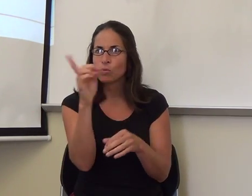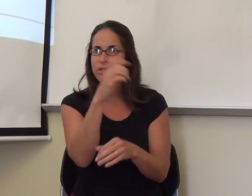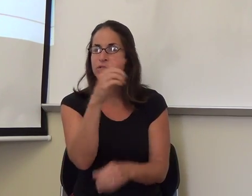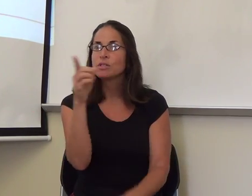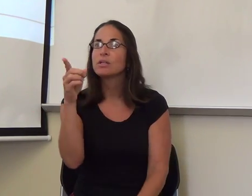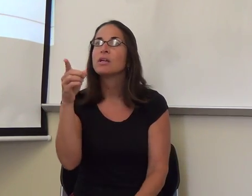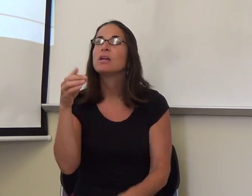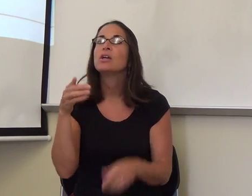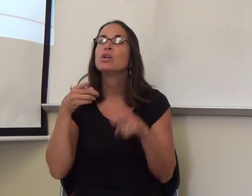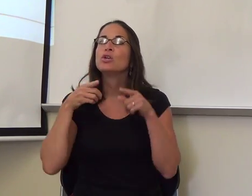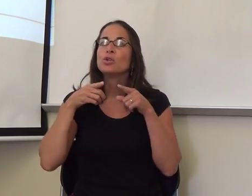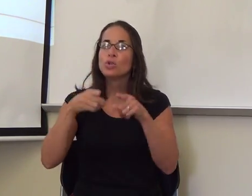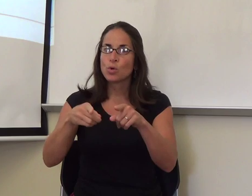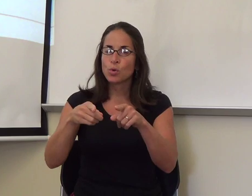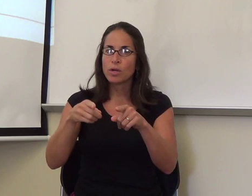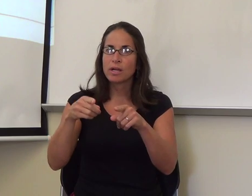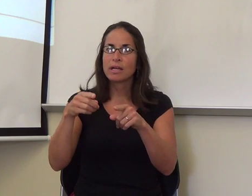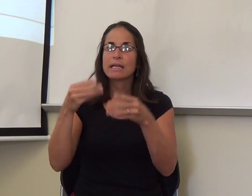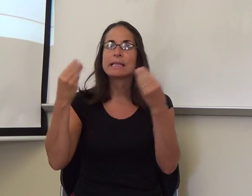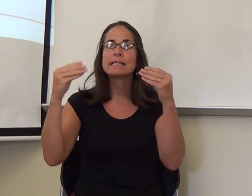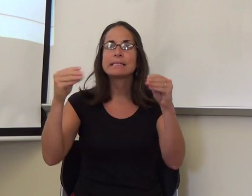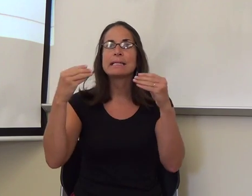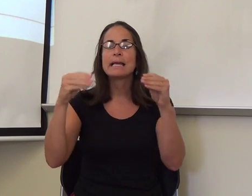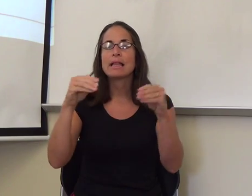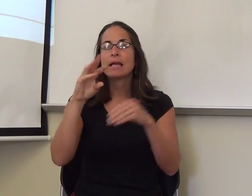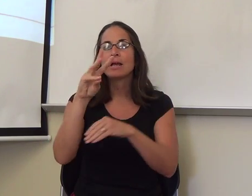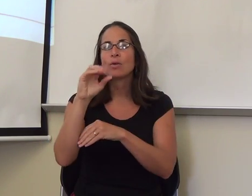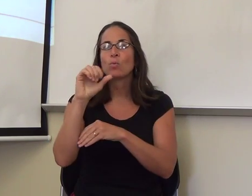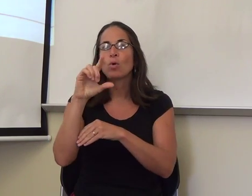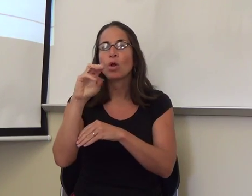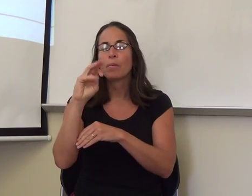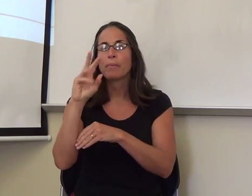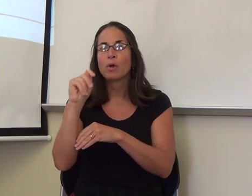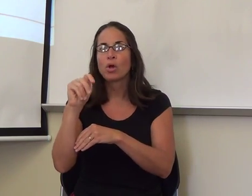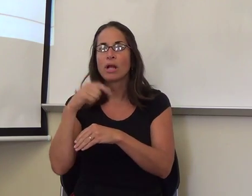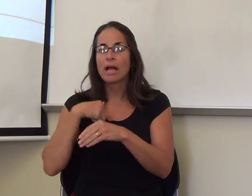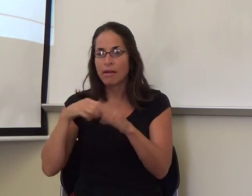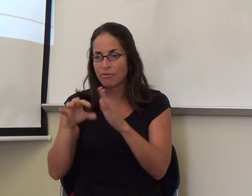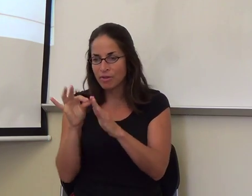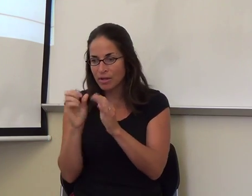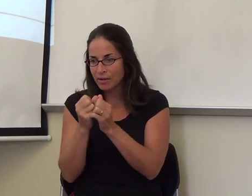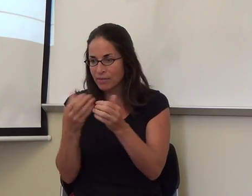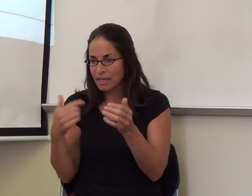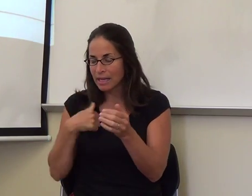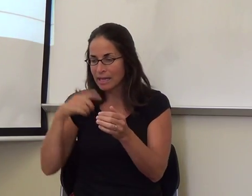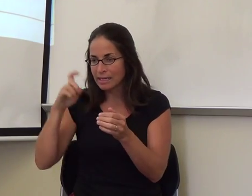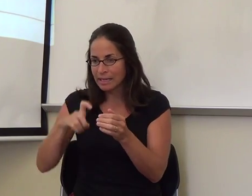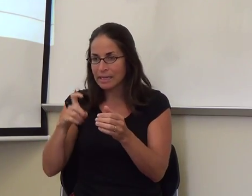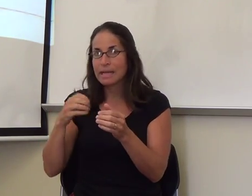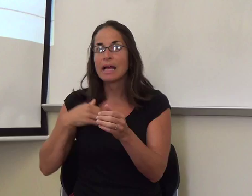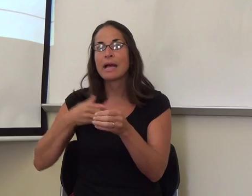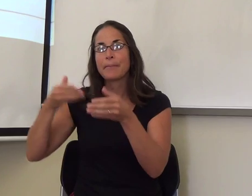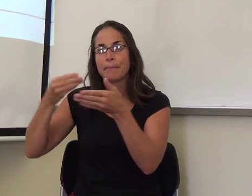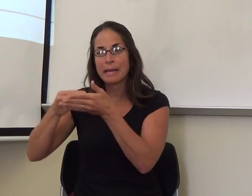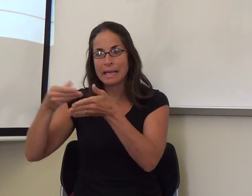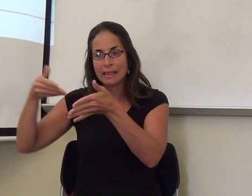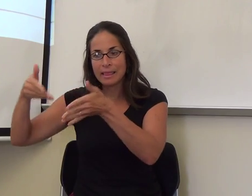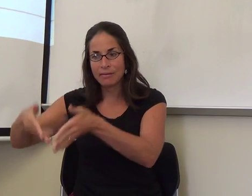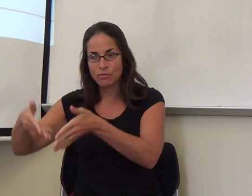the sale at Walmart, I found everything I needed and had money left over. yep. Is that okay? That's not too long? Yeah, Yeah,